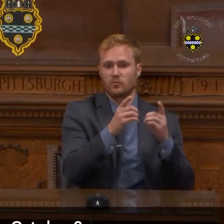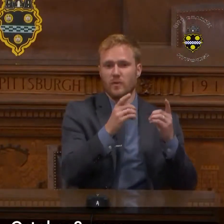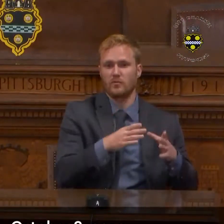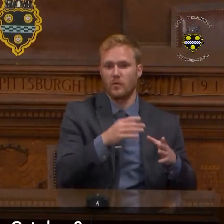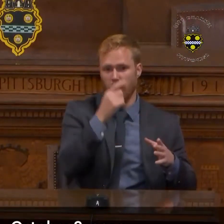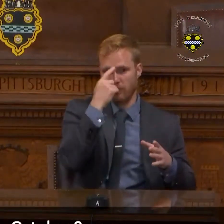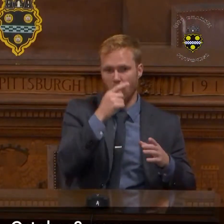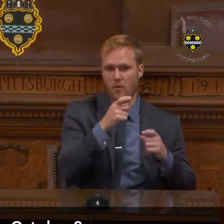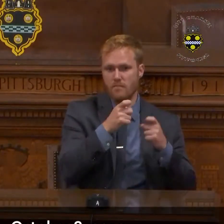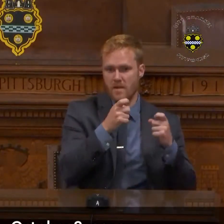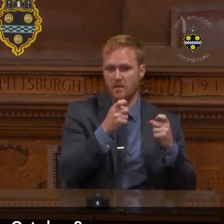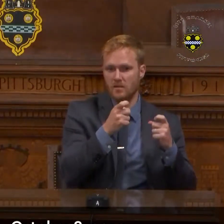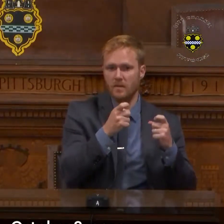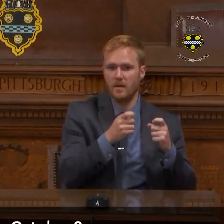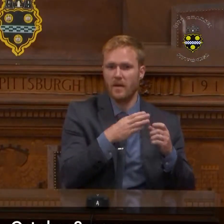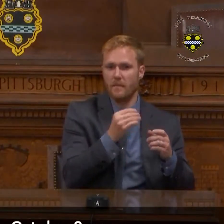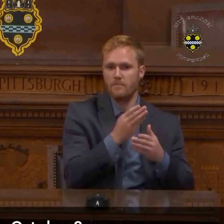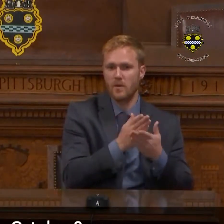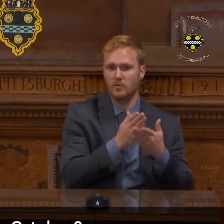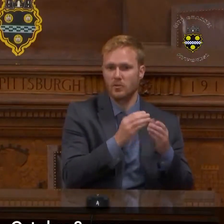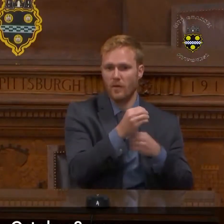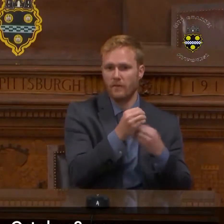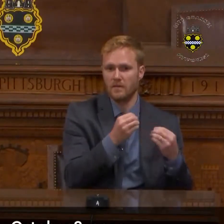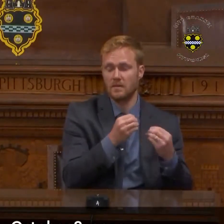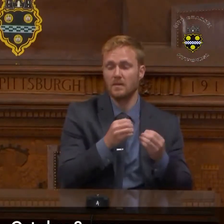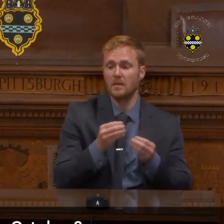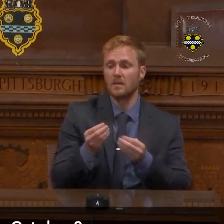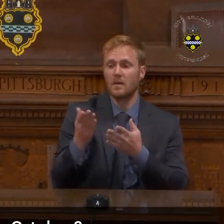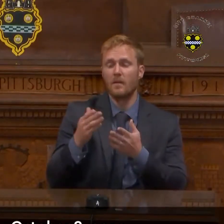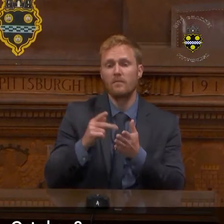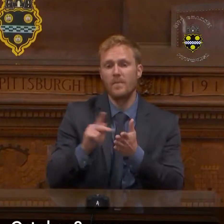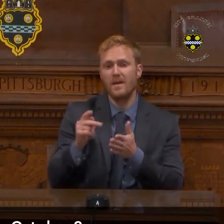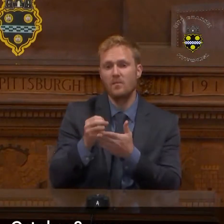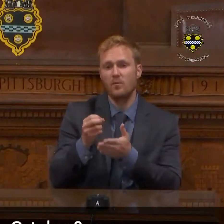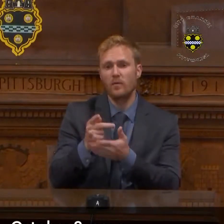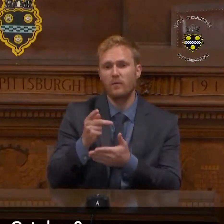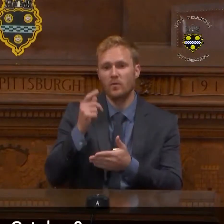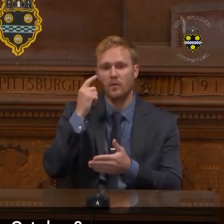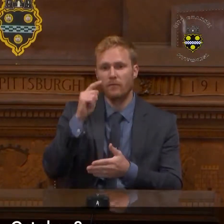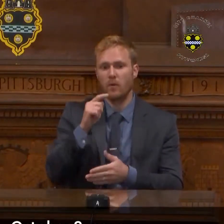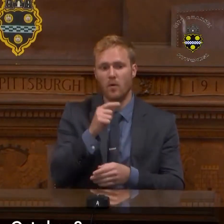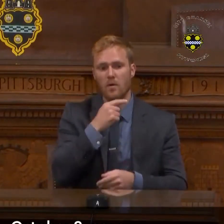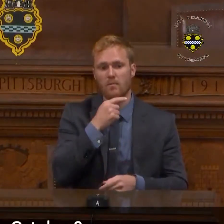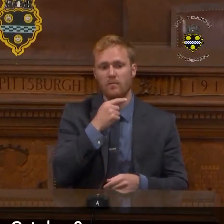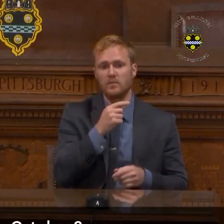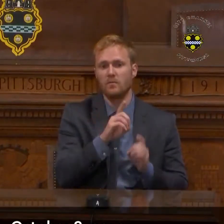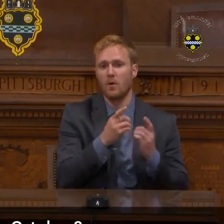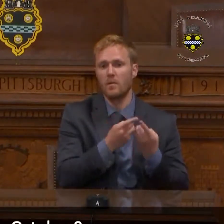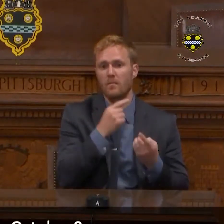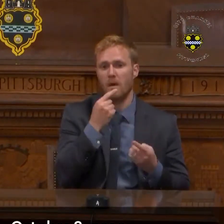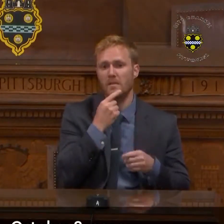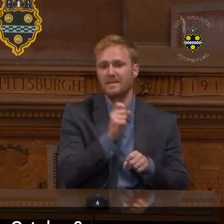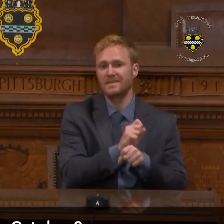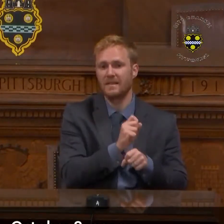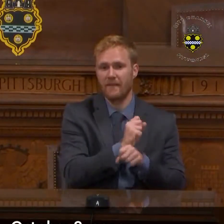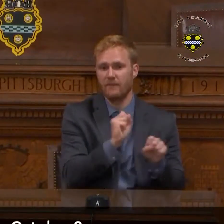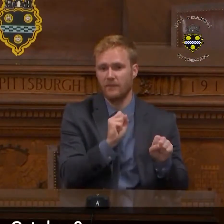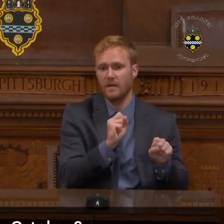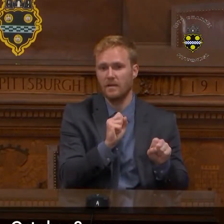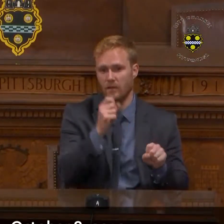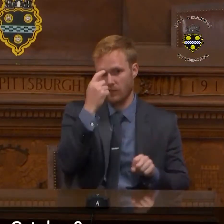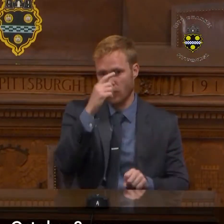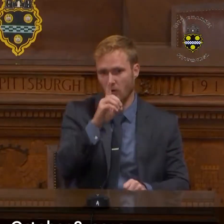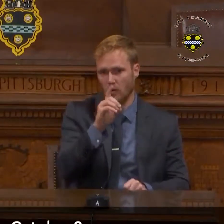submitting acting pay approvals on behalf of the Department of Public Safety for Donna Harper per the acting